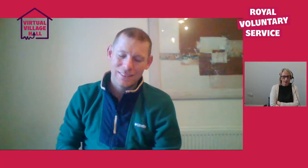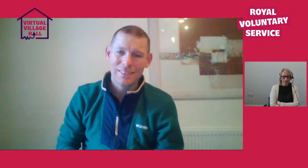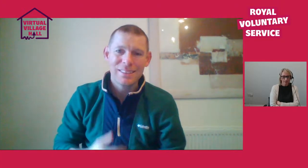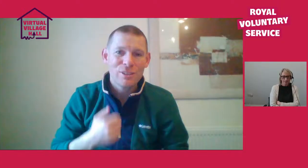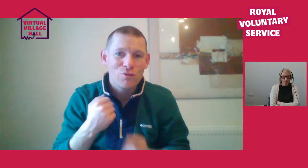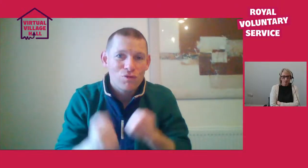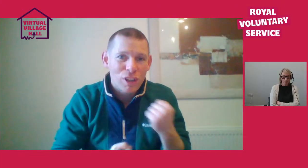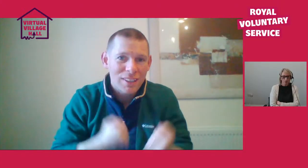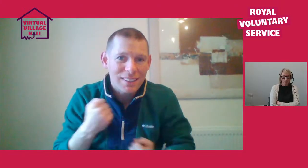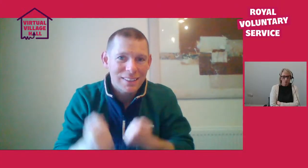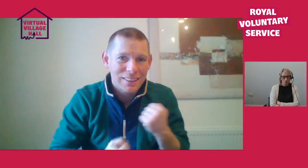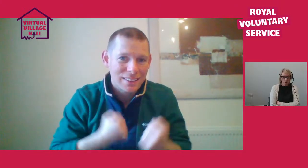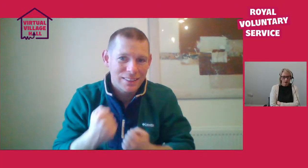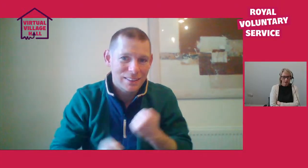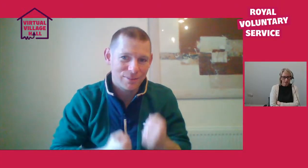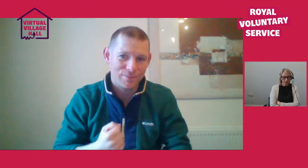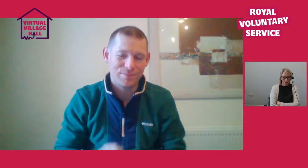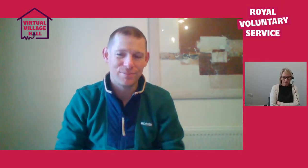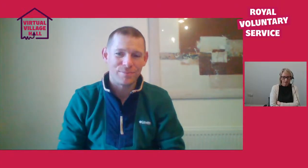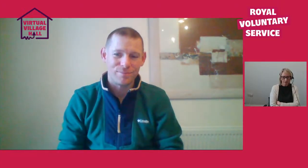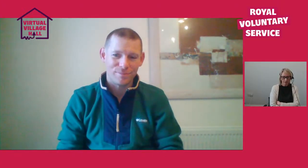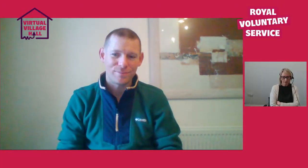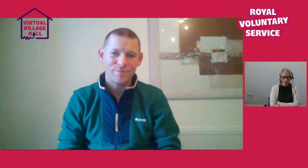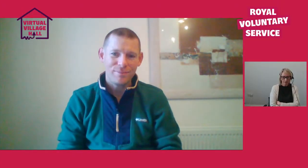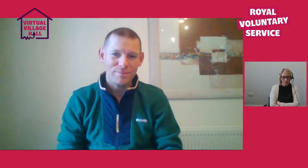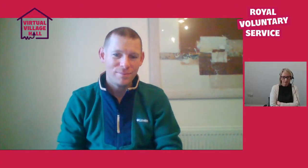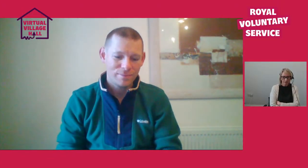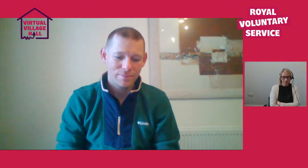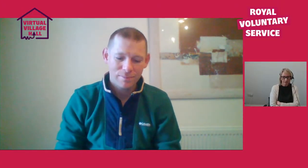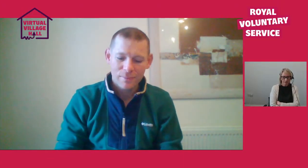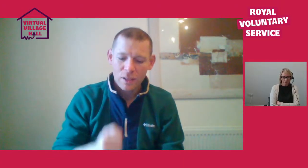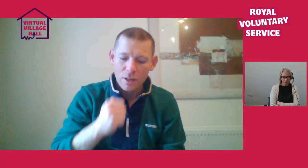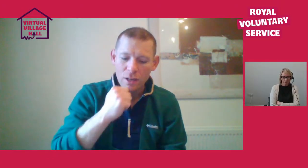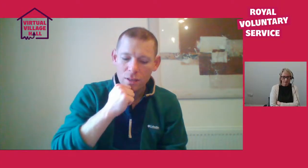Number 8 was running.